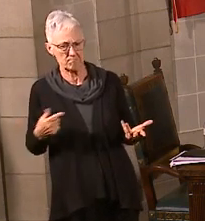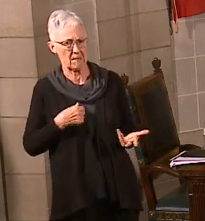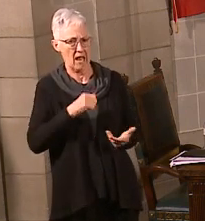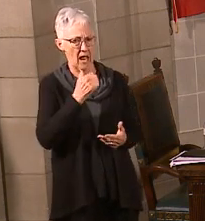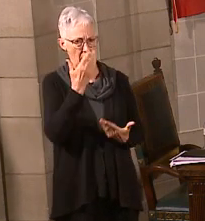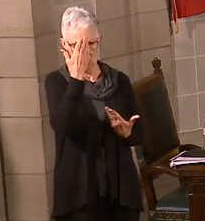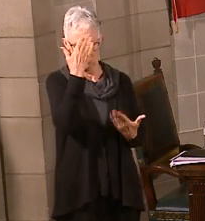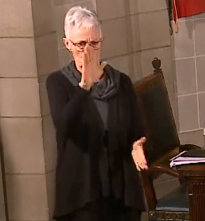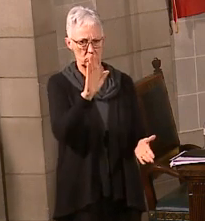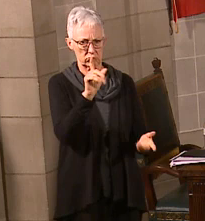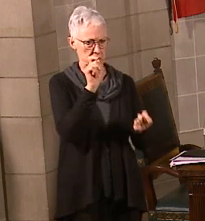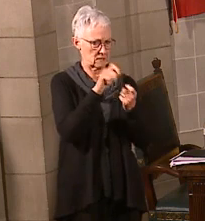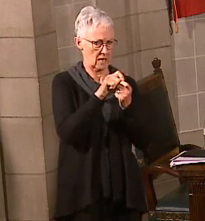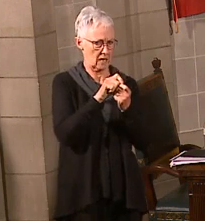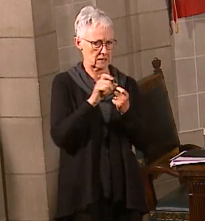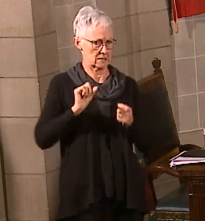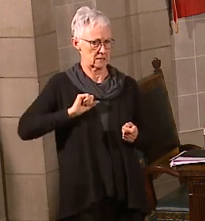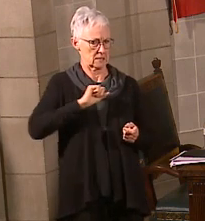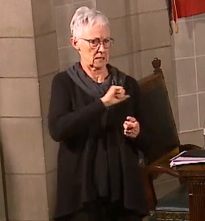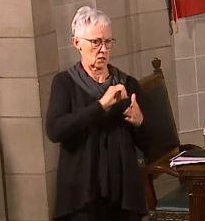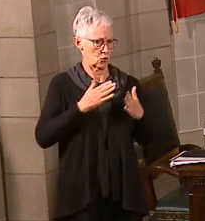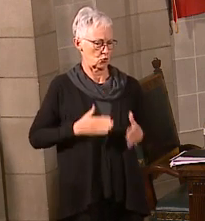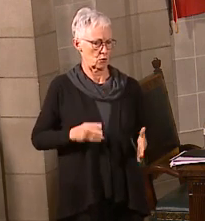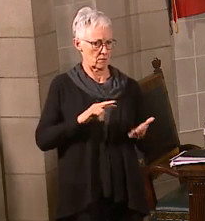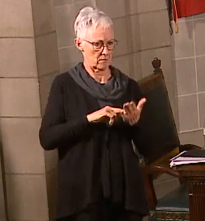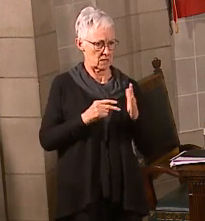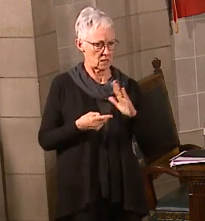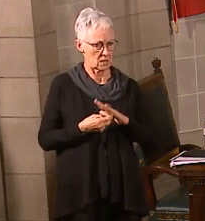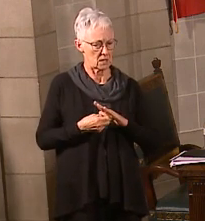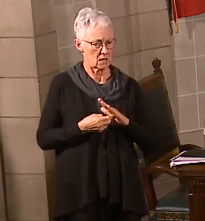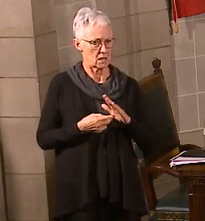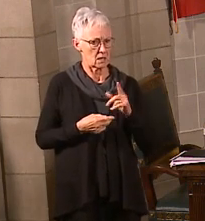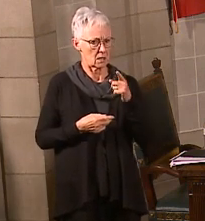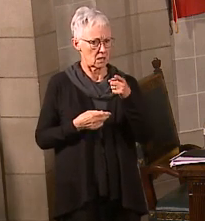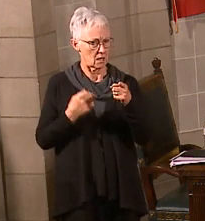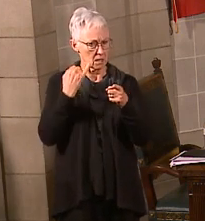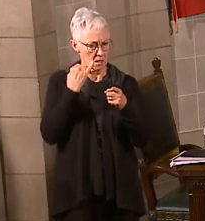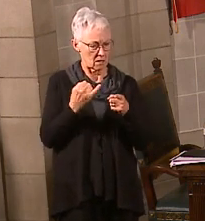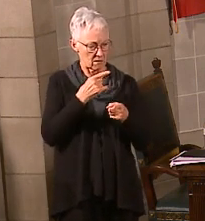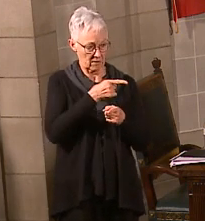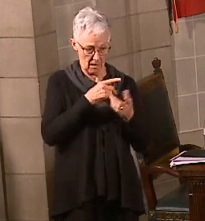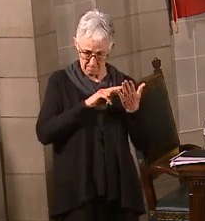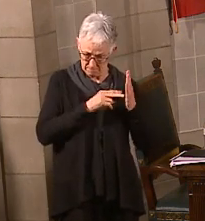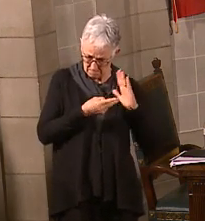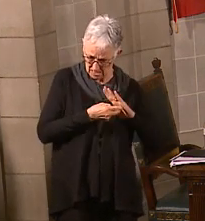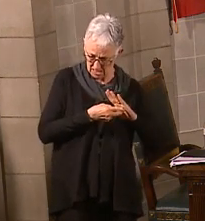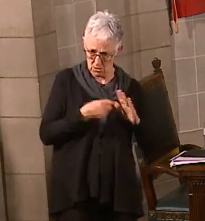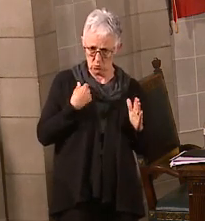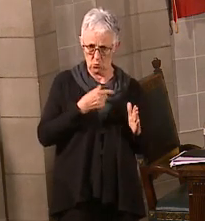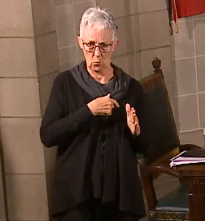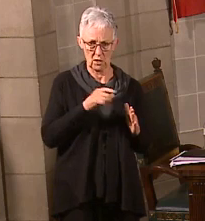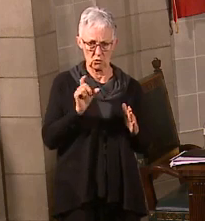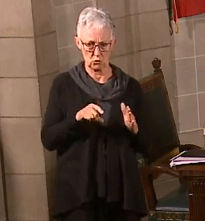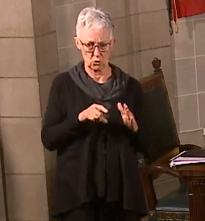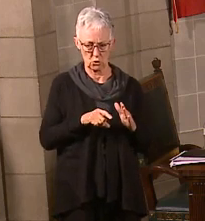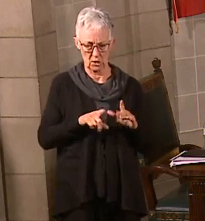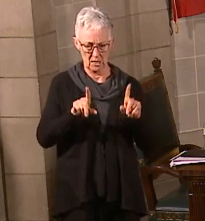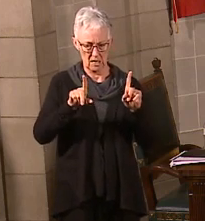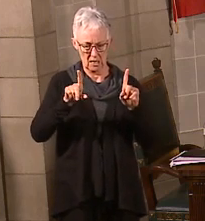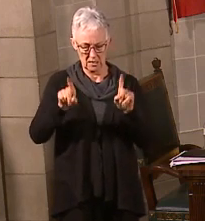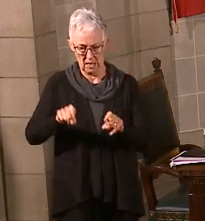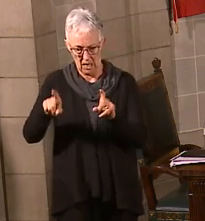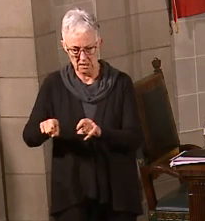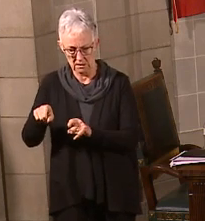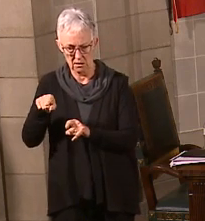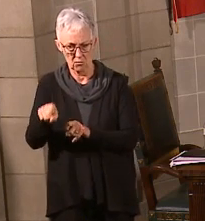exactly what the senators mean by that. Certainly one of the things, if they're meaning some of the other things like you just suggested with regard to like healthcare workers and police